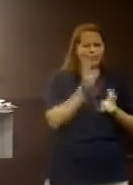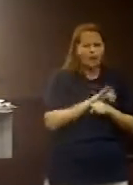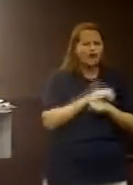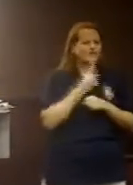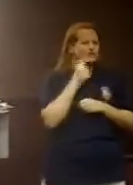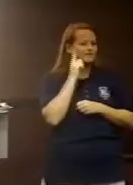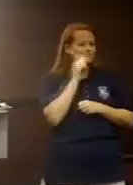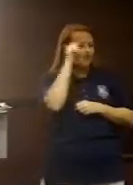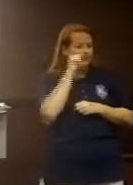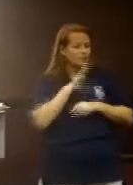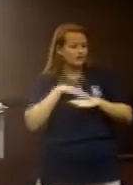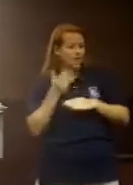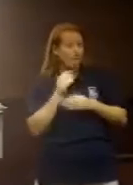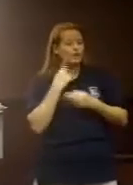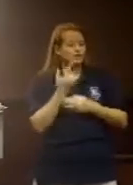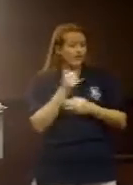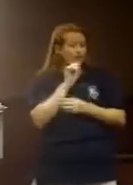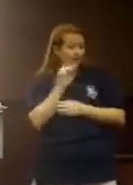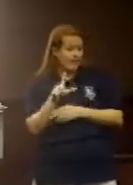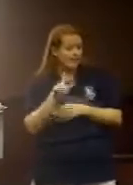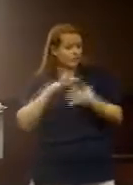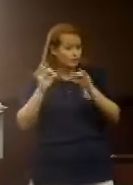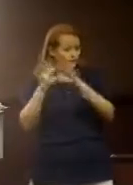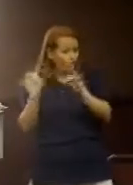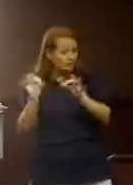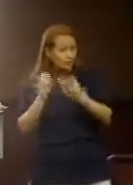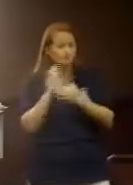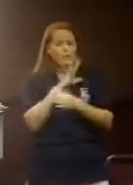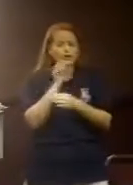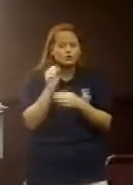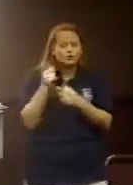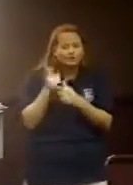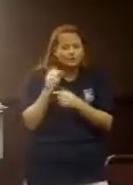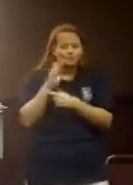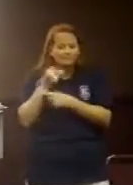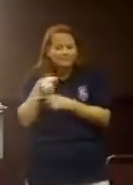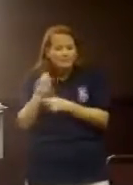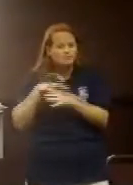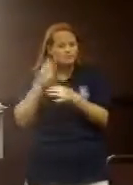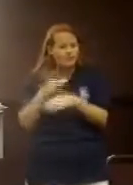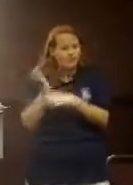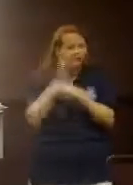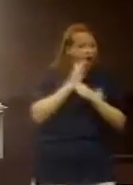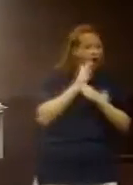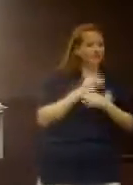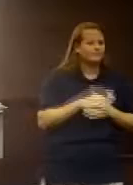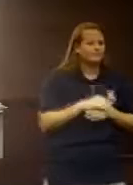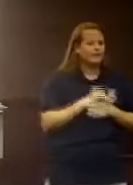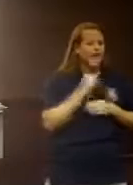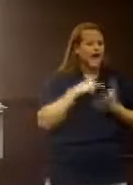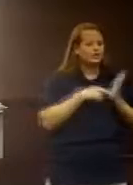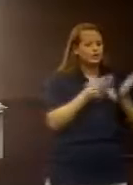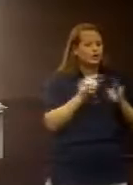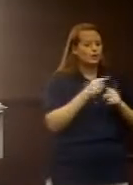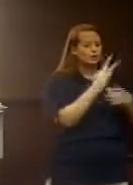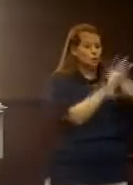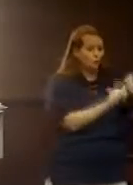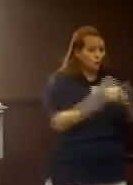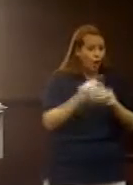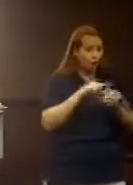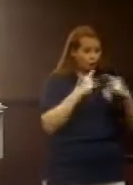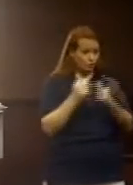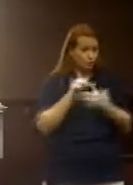deaf adults on there telling ASL stories. So I took little clips of them off, and I showed them to both groups